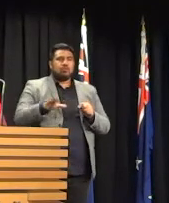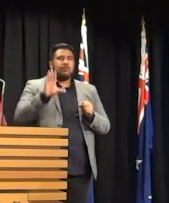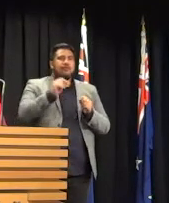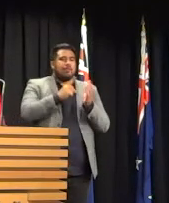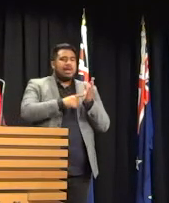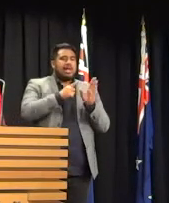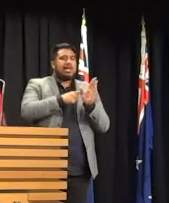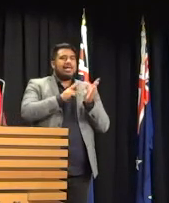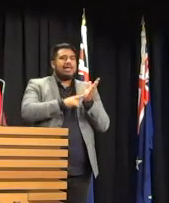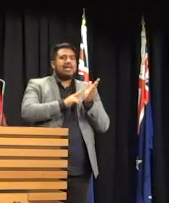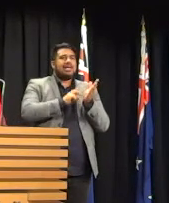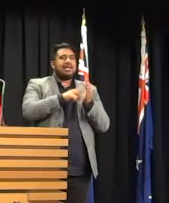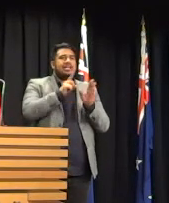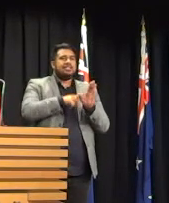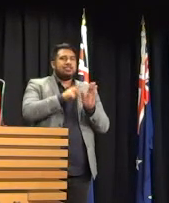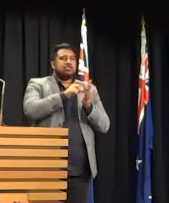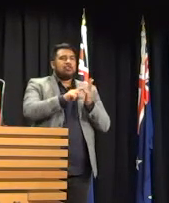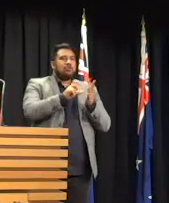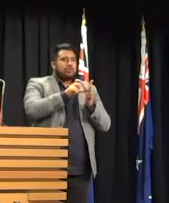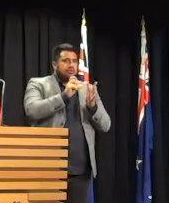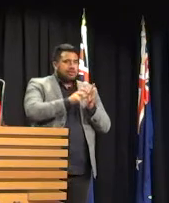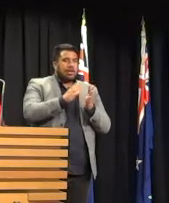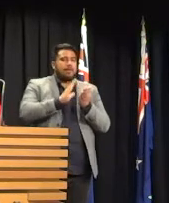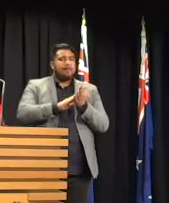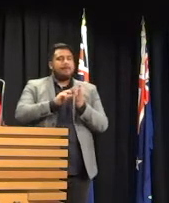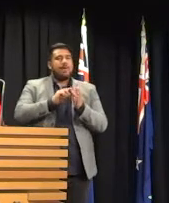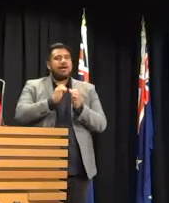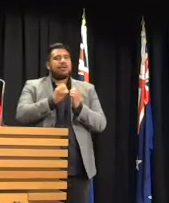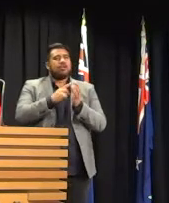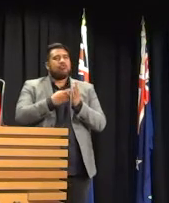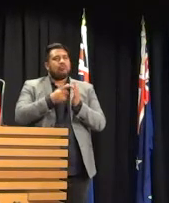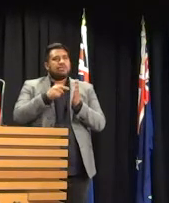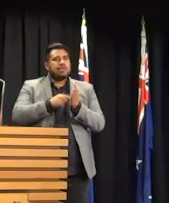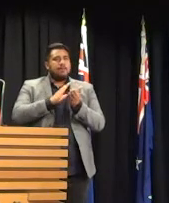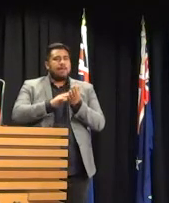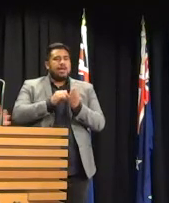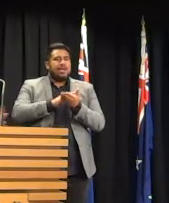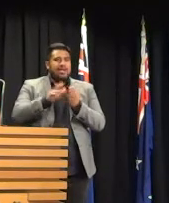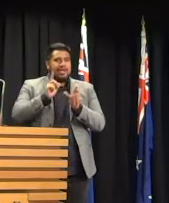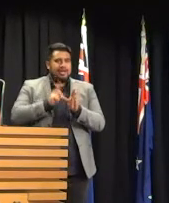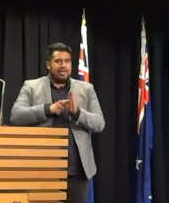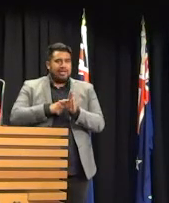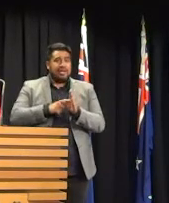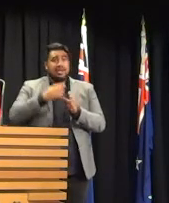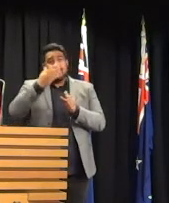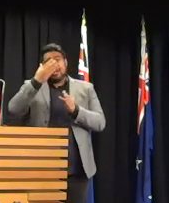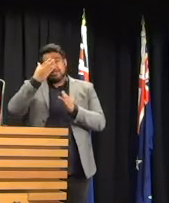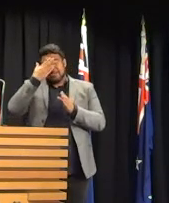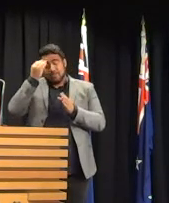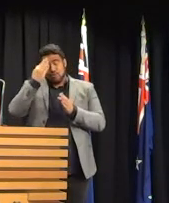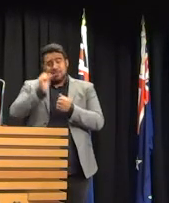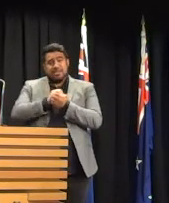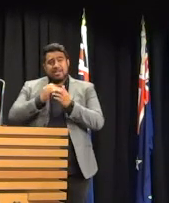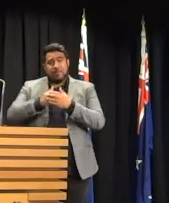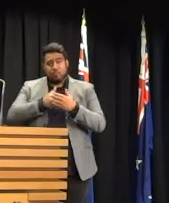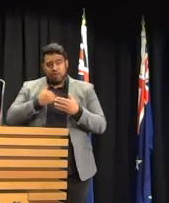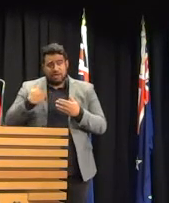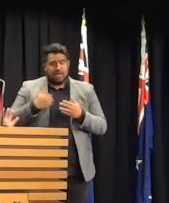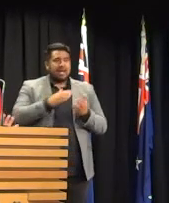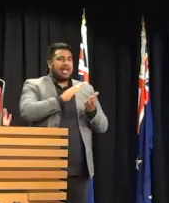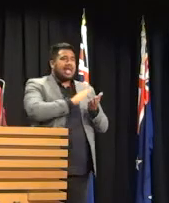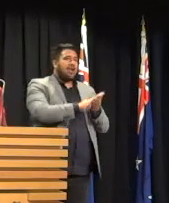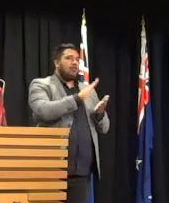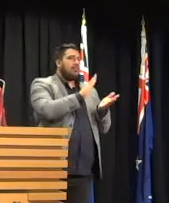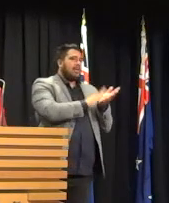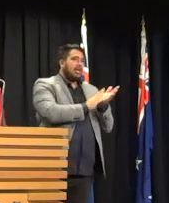authors Lily Dodd and Margaret Mahi, which included A Summary Saturday Morning and Kerry McCleary from Donaldson's Dairy,